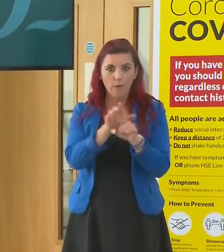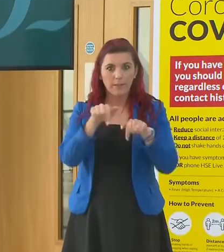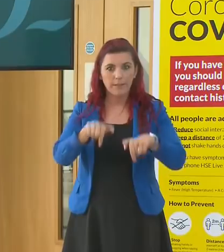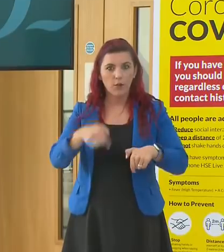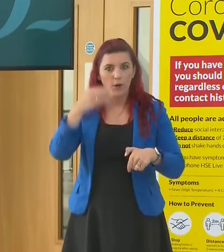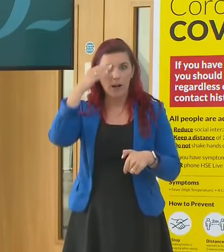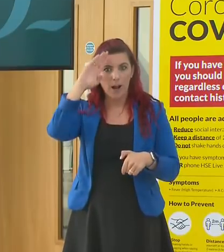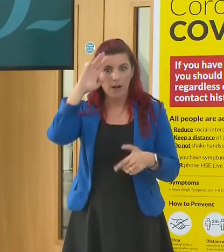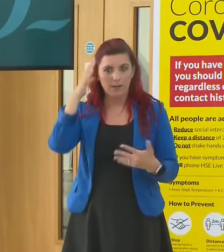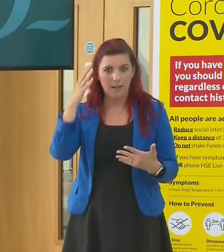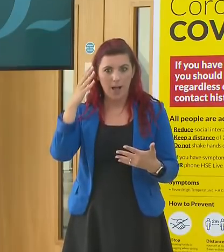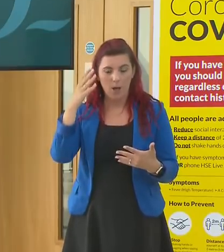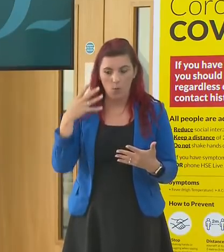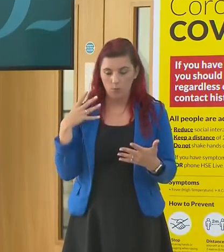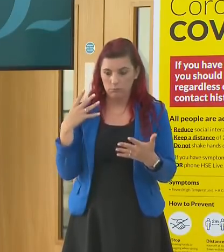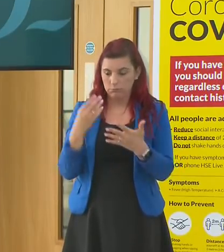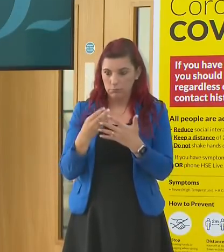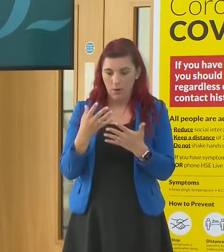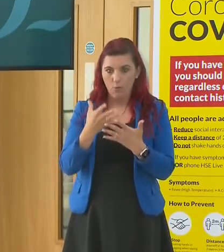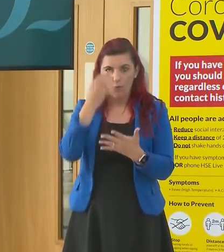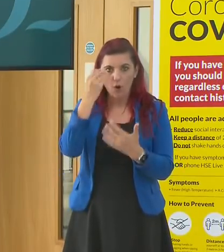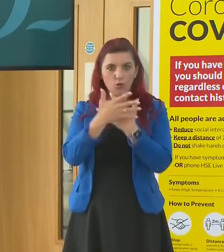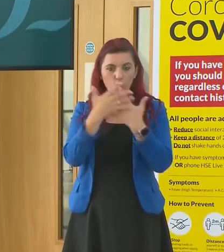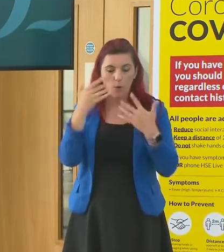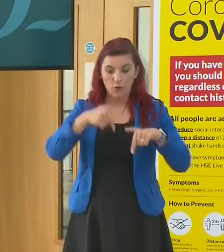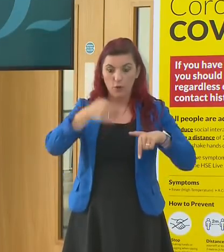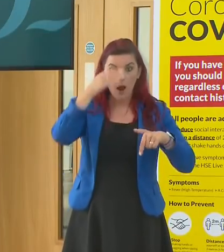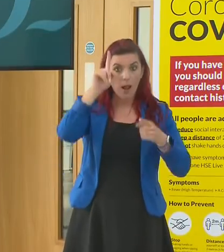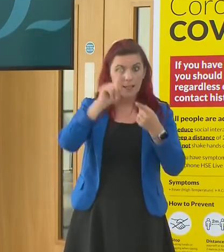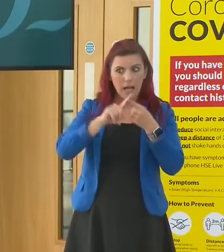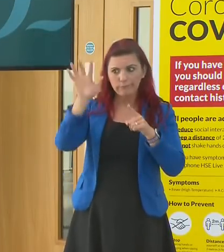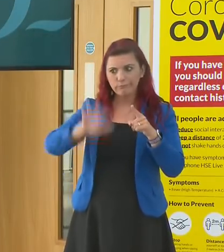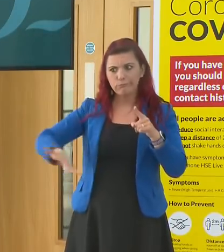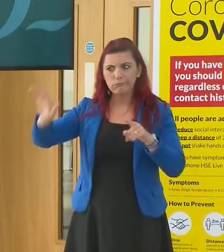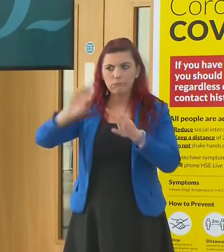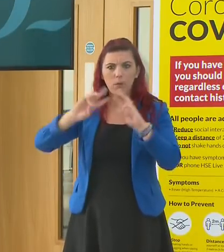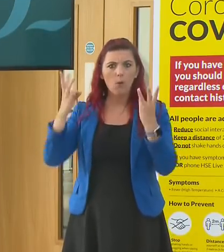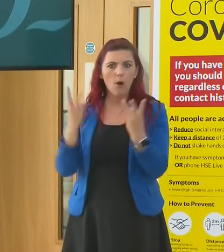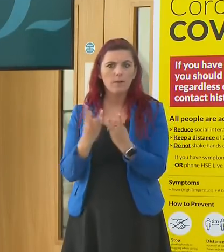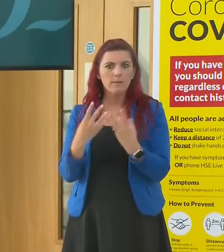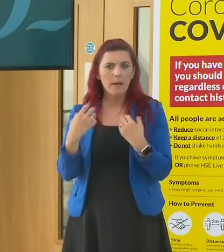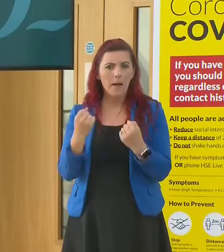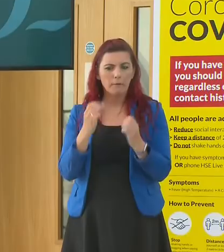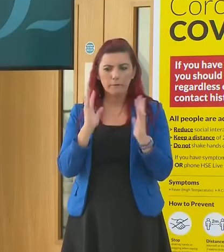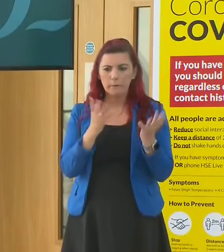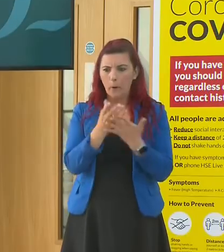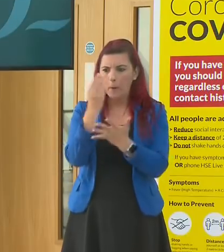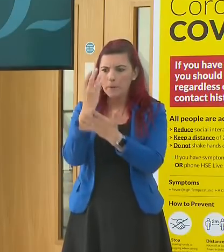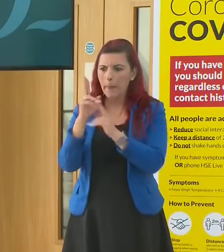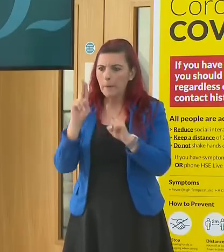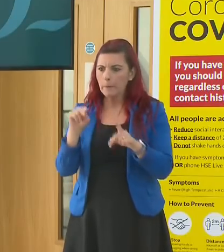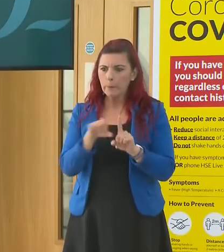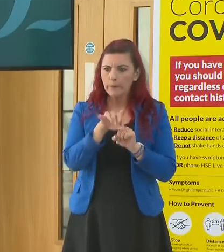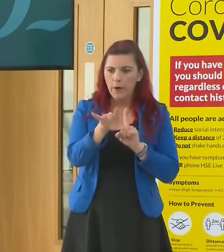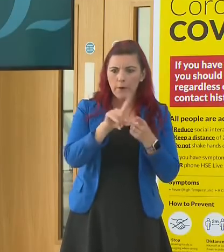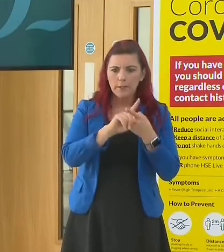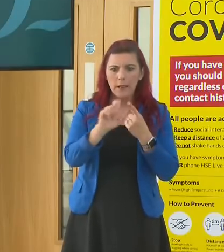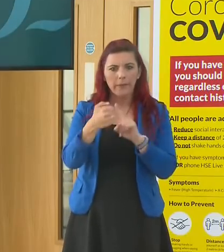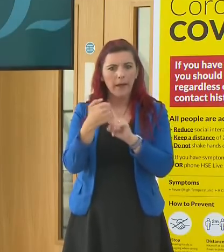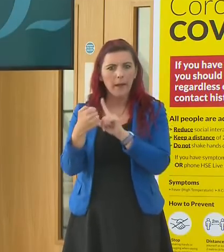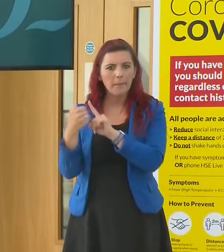so much, not just in Ireland but across the world, about this virus, this new virus, in terms of its impact